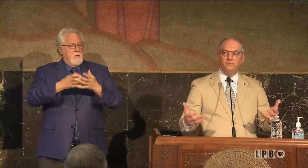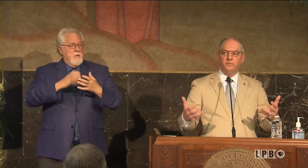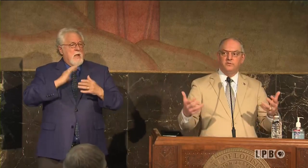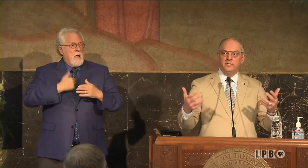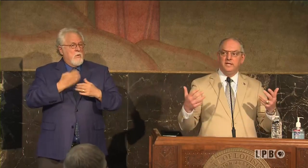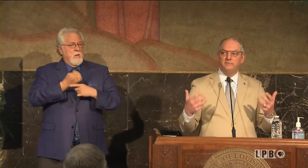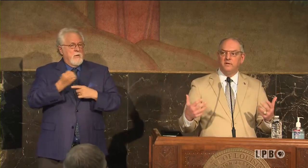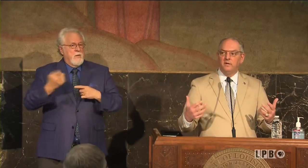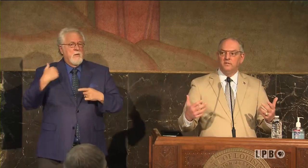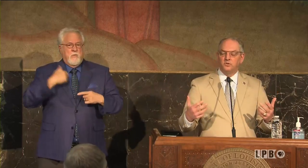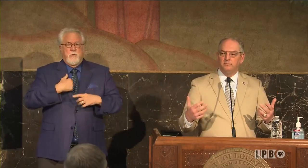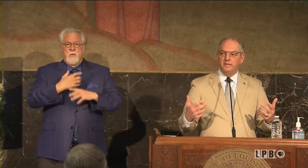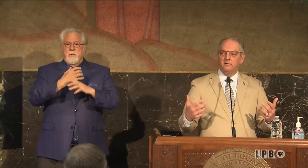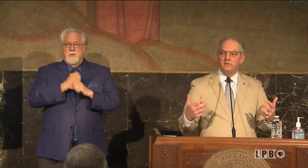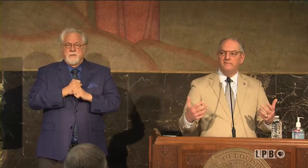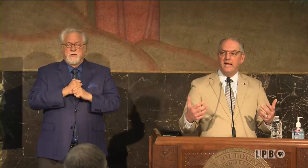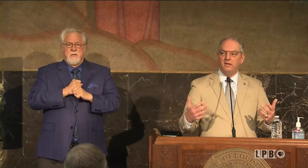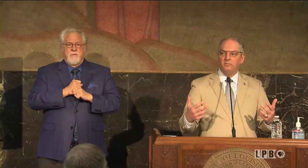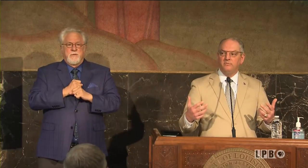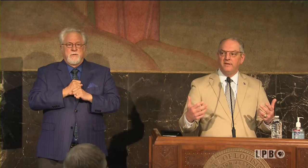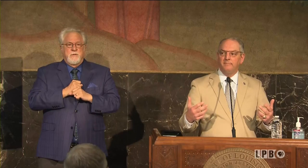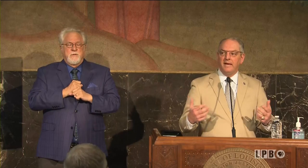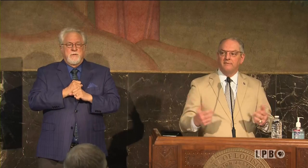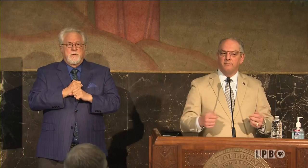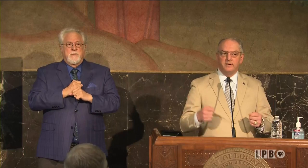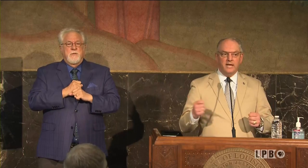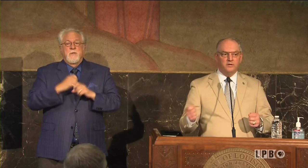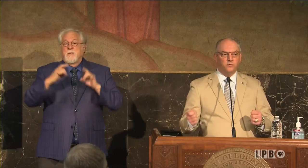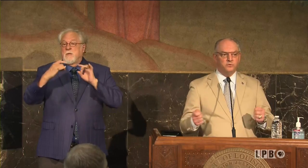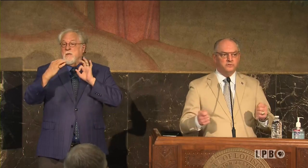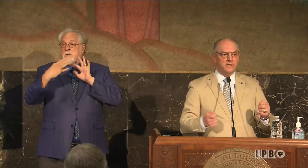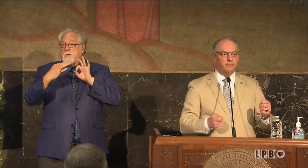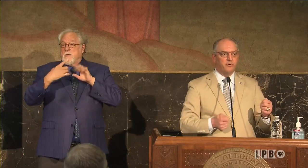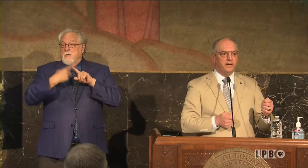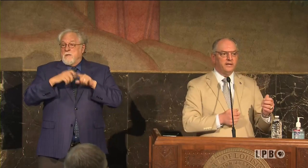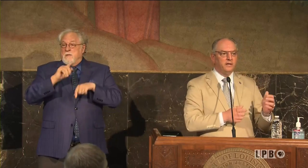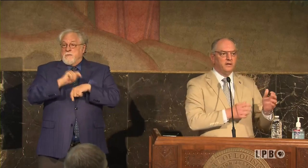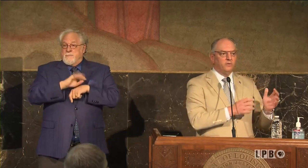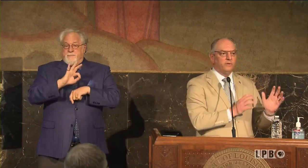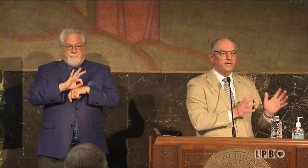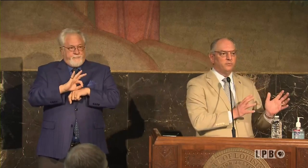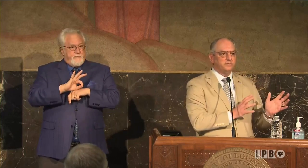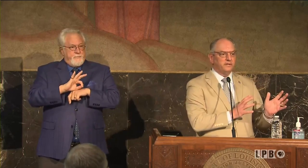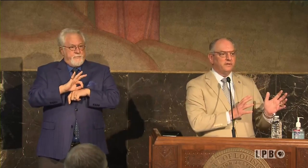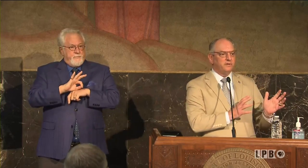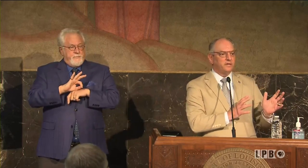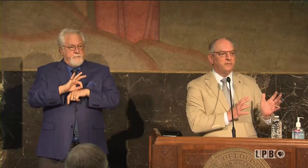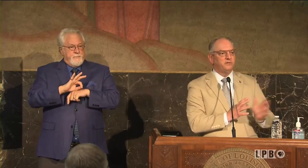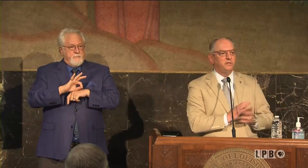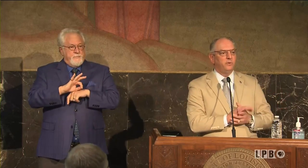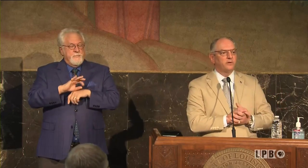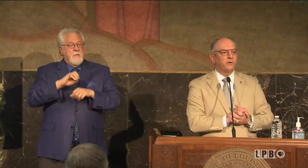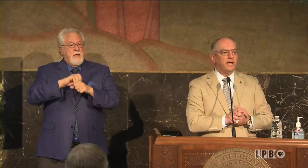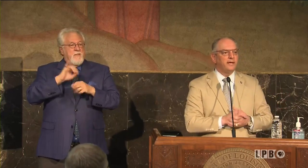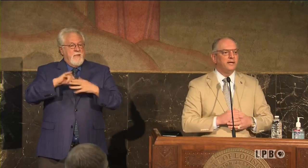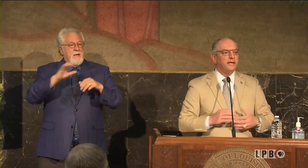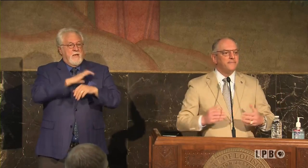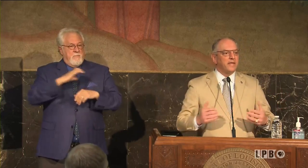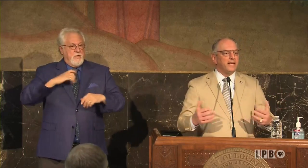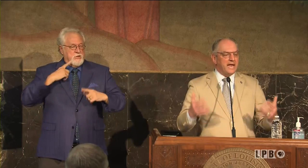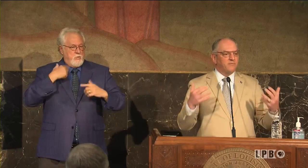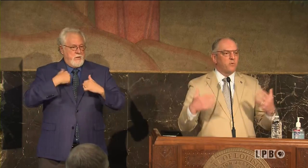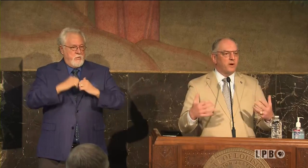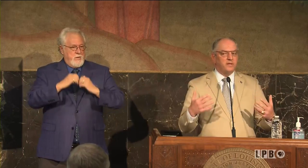we have received tremendously valuable feedback from the task forces operating within the Resiliency Commission that we